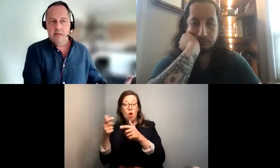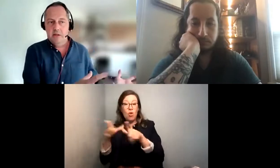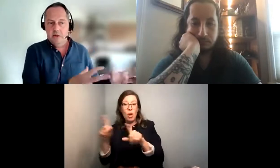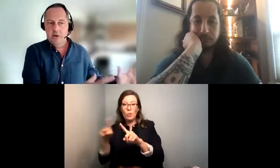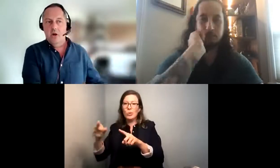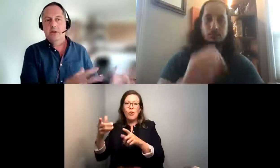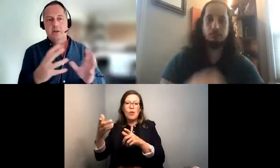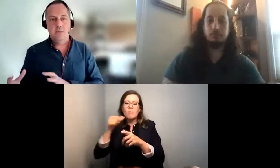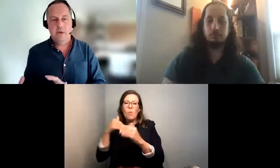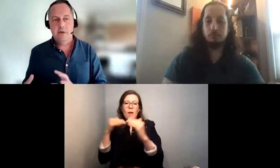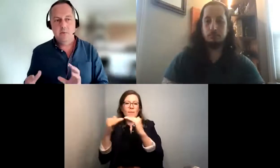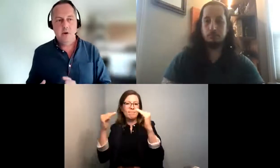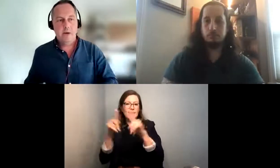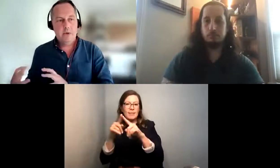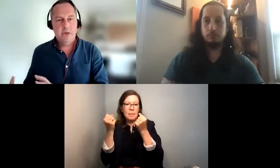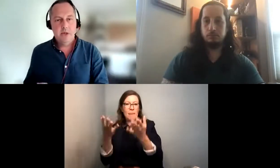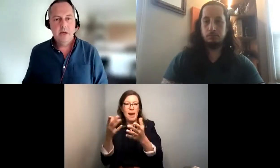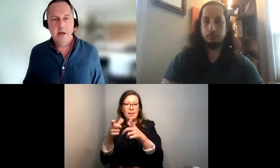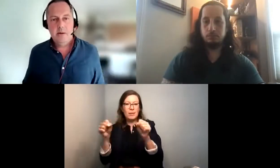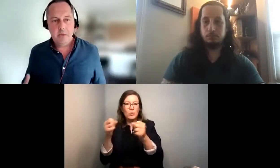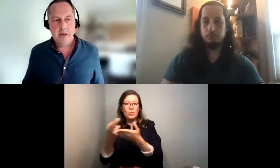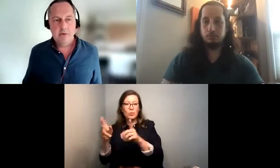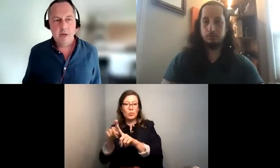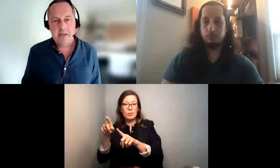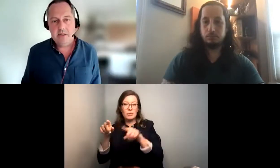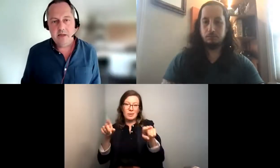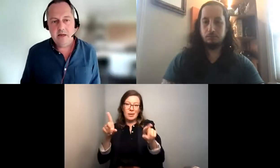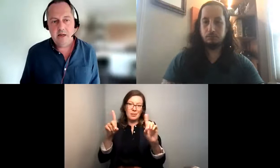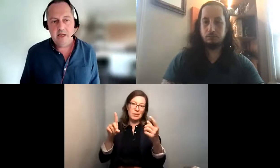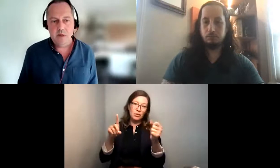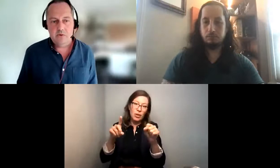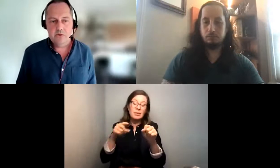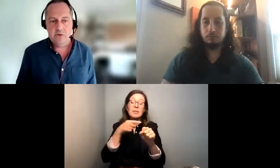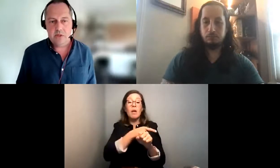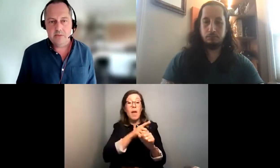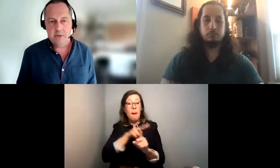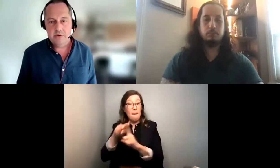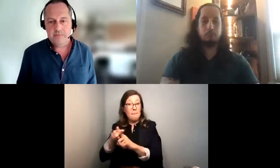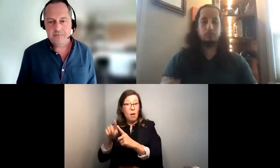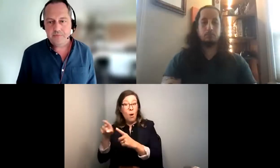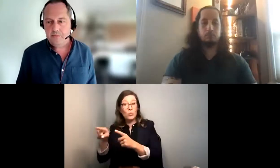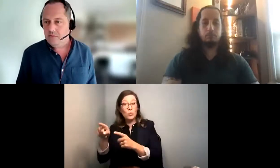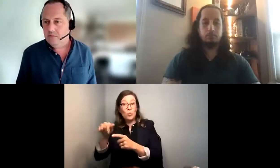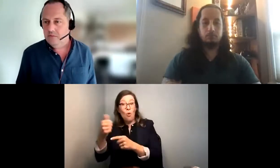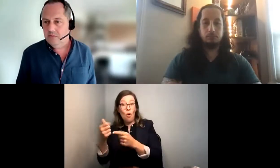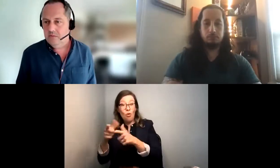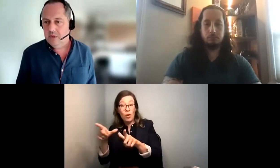of take the knowledge that we learn in one language and apply it to a less well-resourced language.